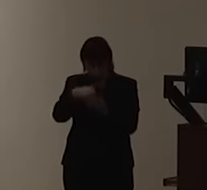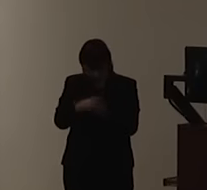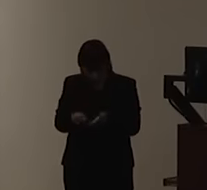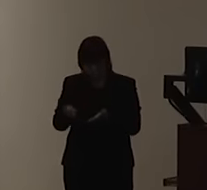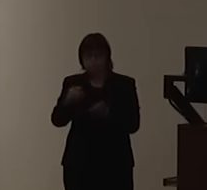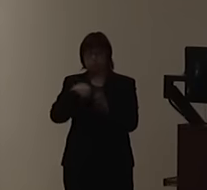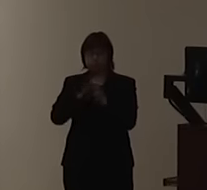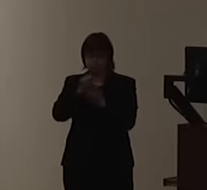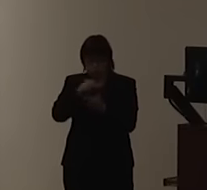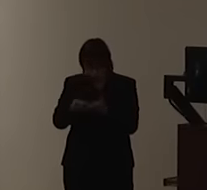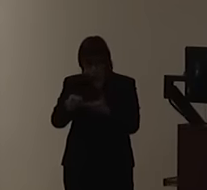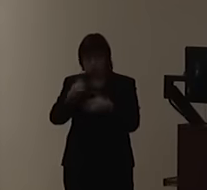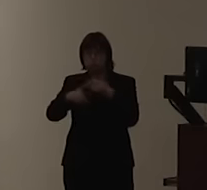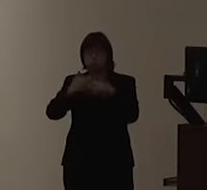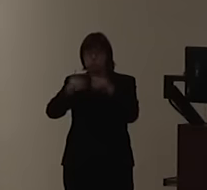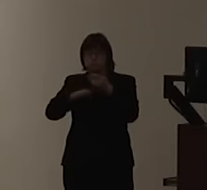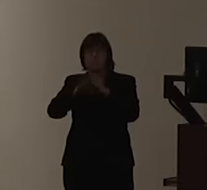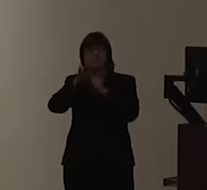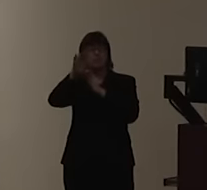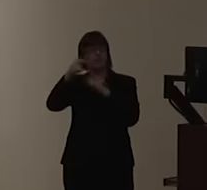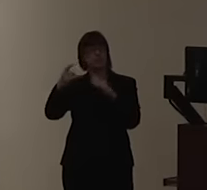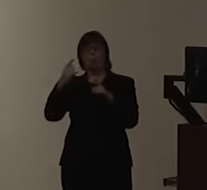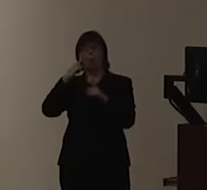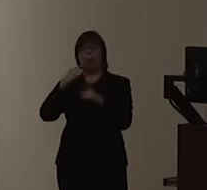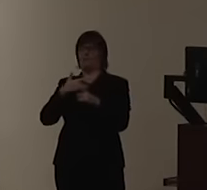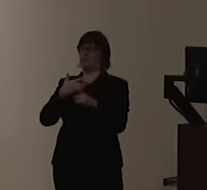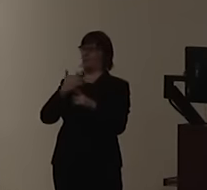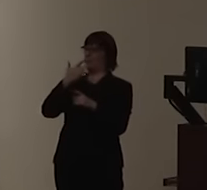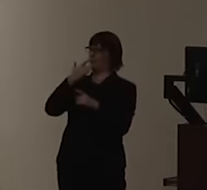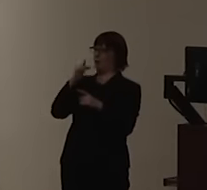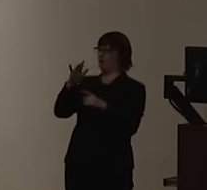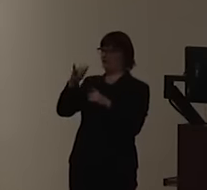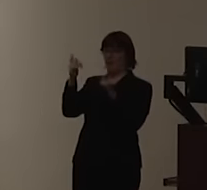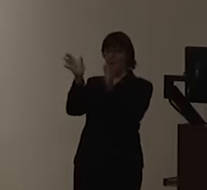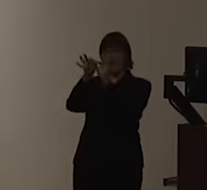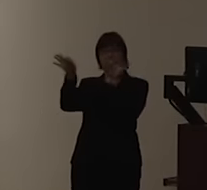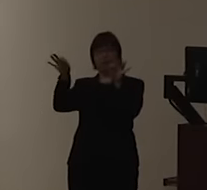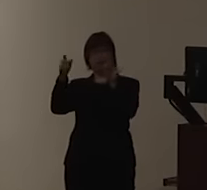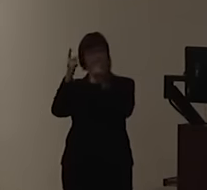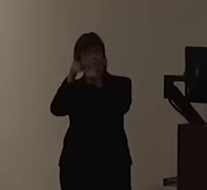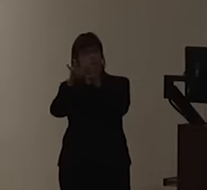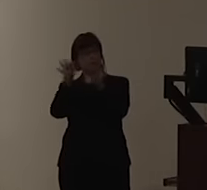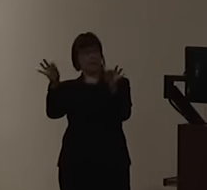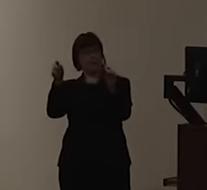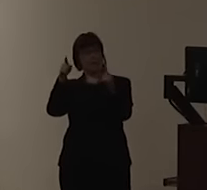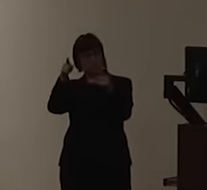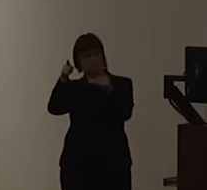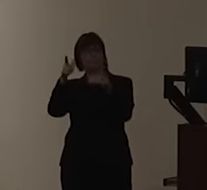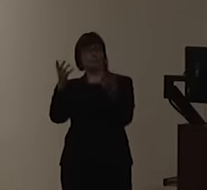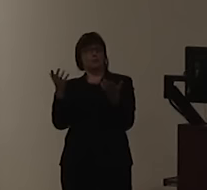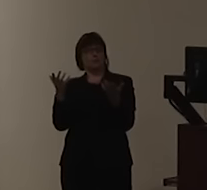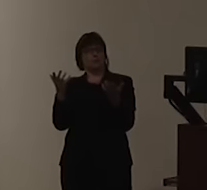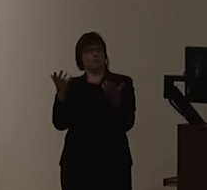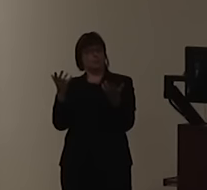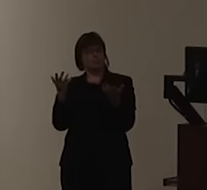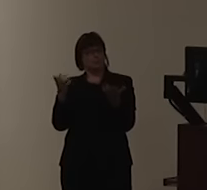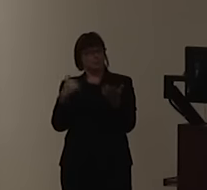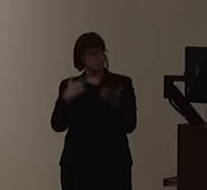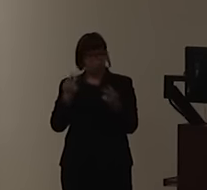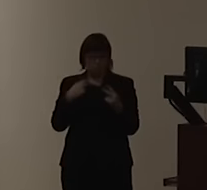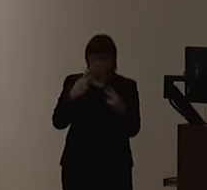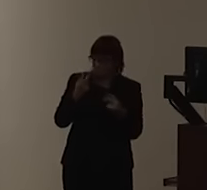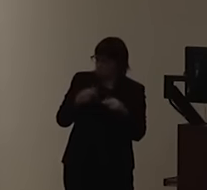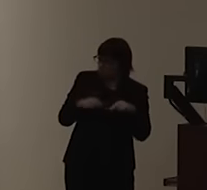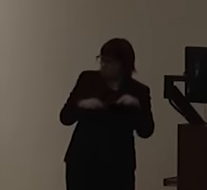to have made that the mission statement instead of some other that might have come up and that I learned about. I want to peer